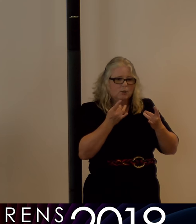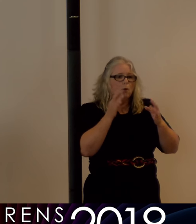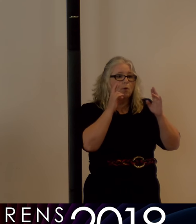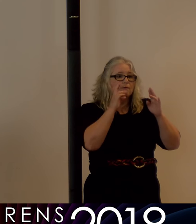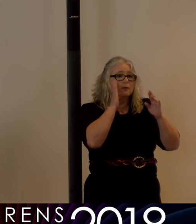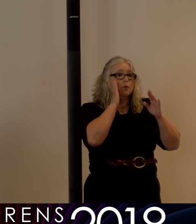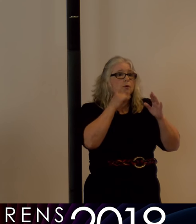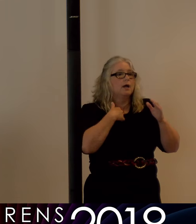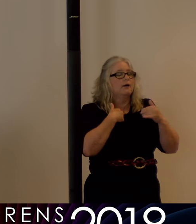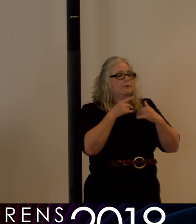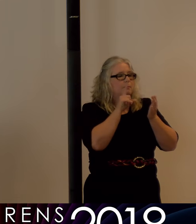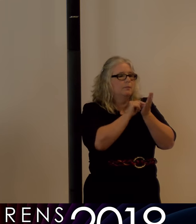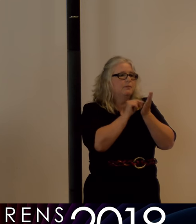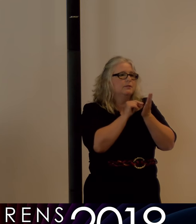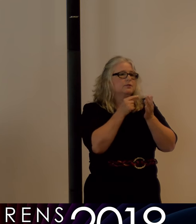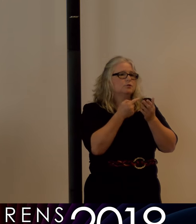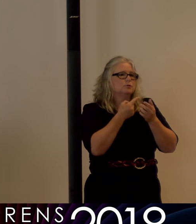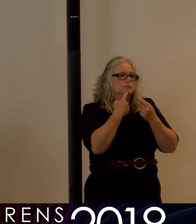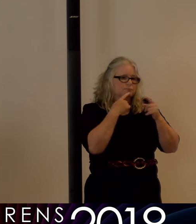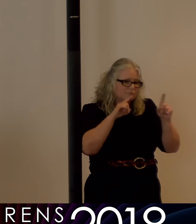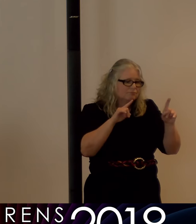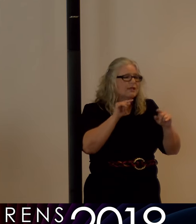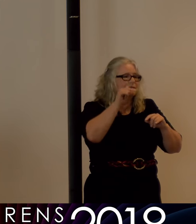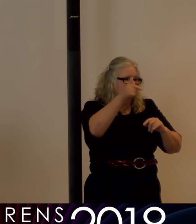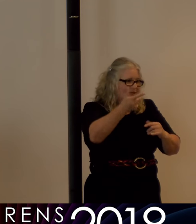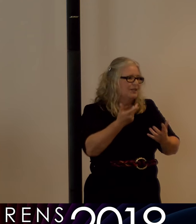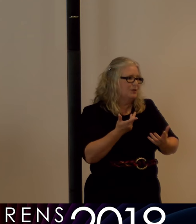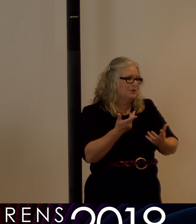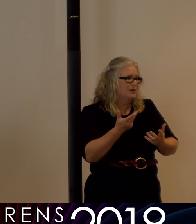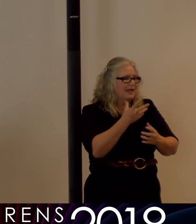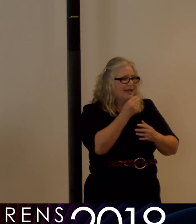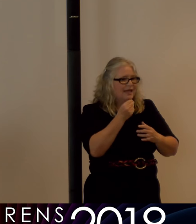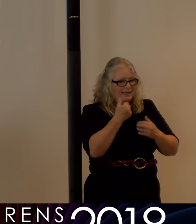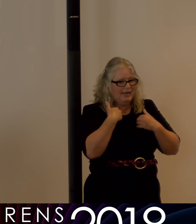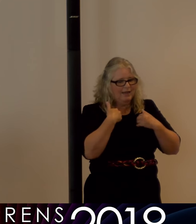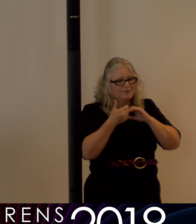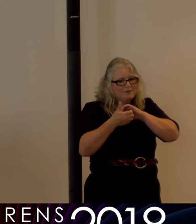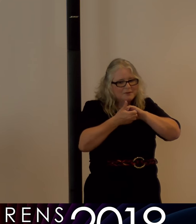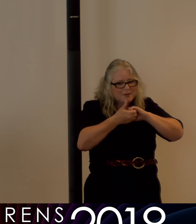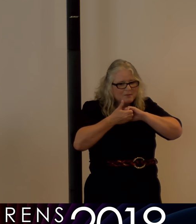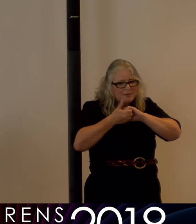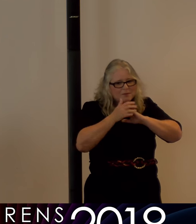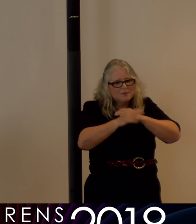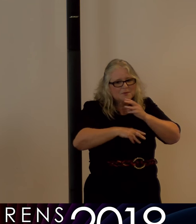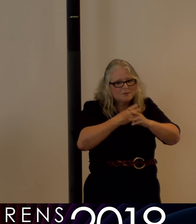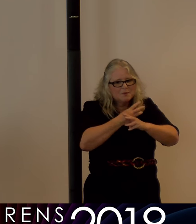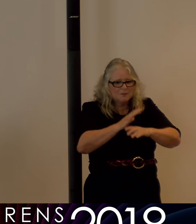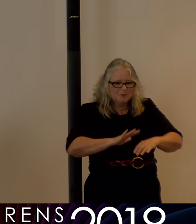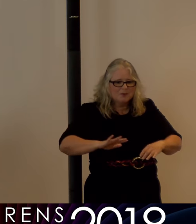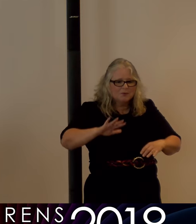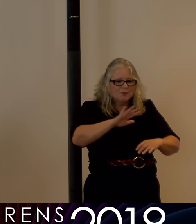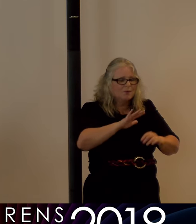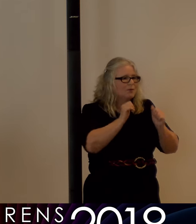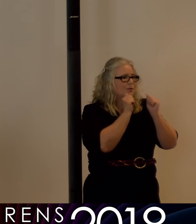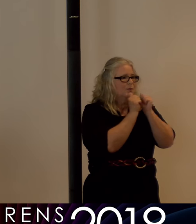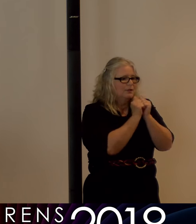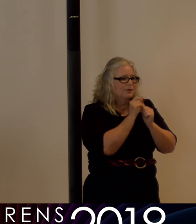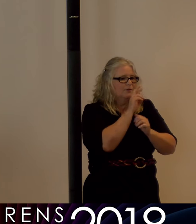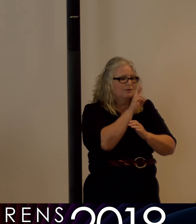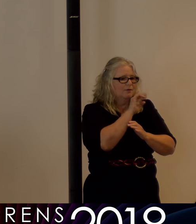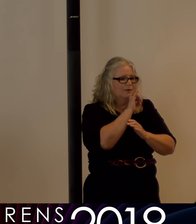emerging story at some point in the future. And then we have collaborators around the world. We've been fortunate to collaborate with Richard Liu at Cincinnati